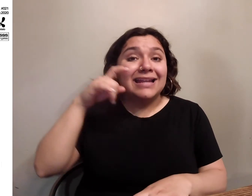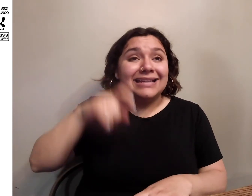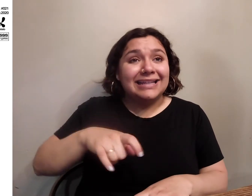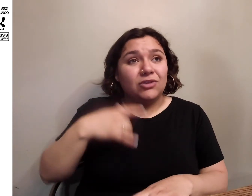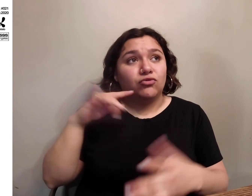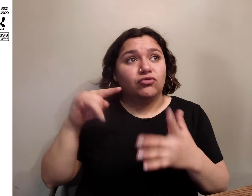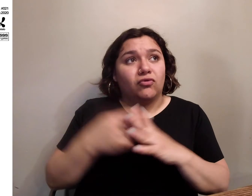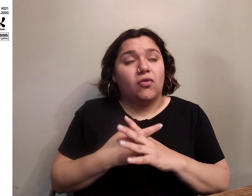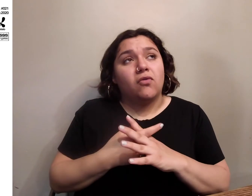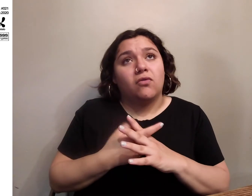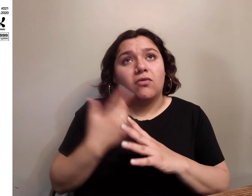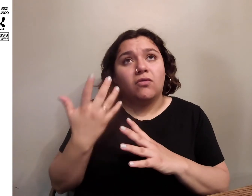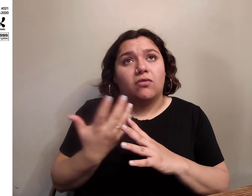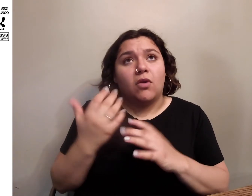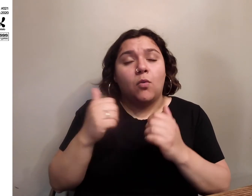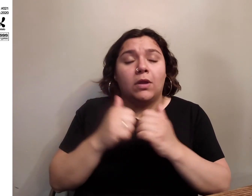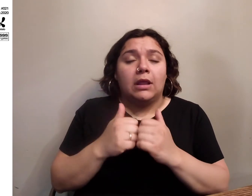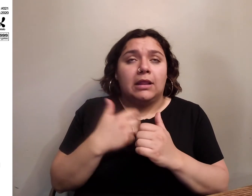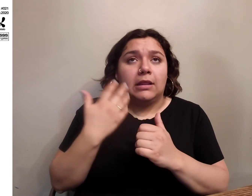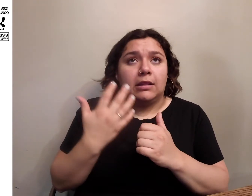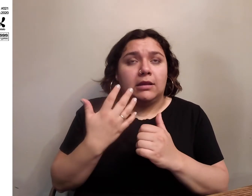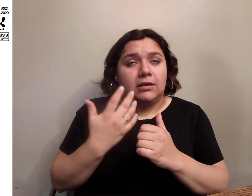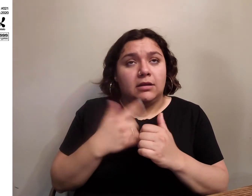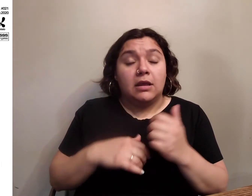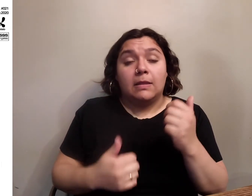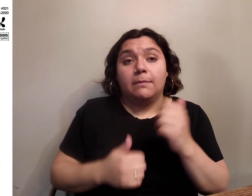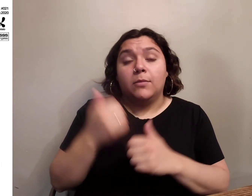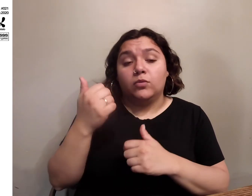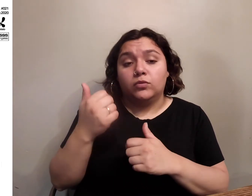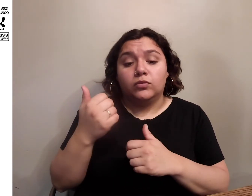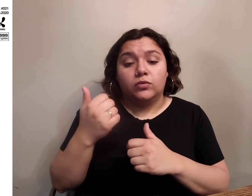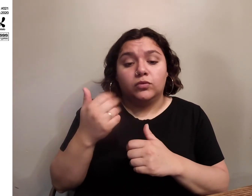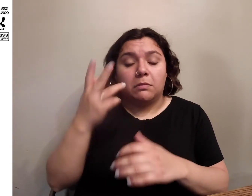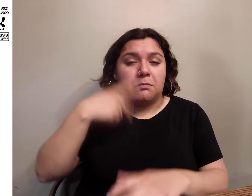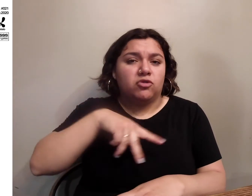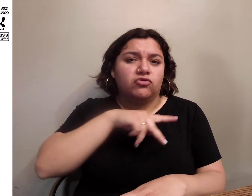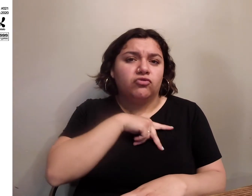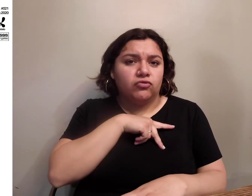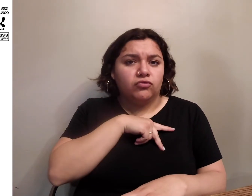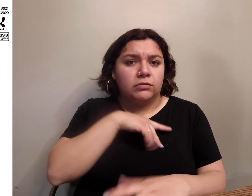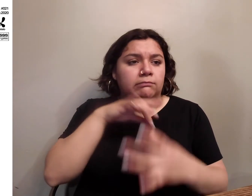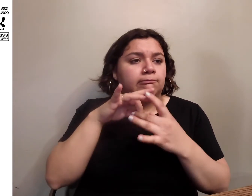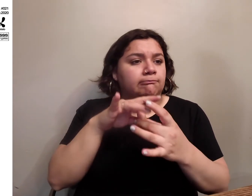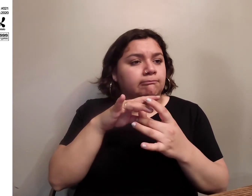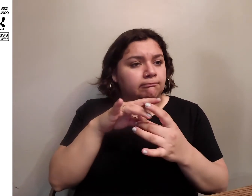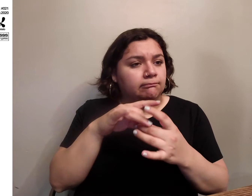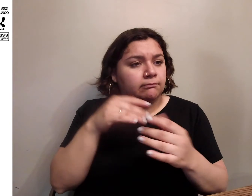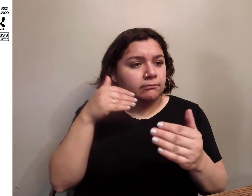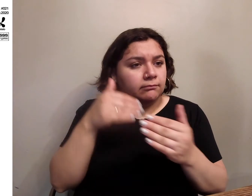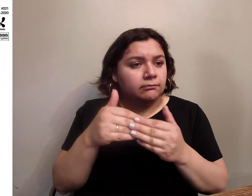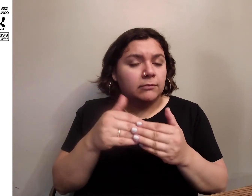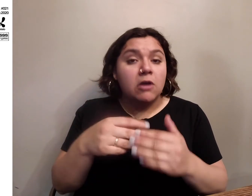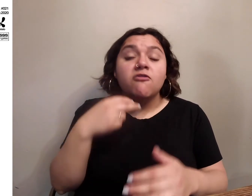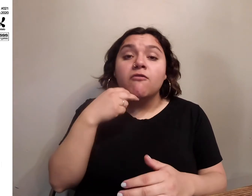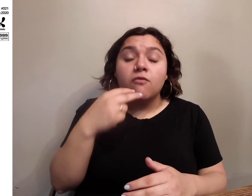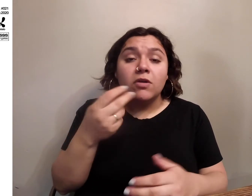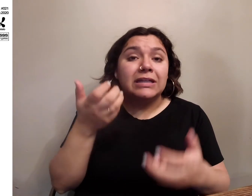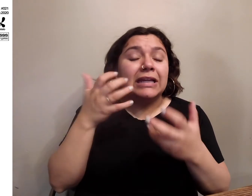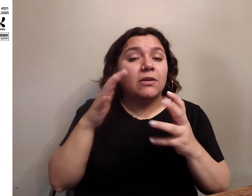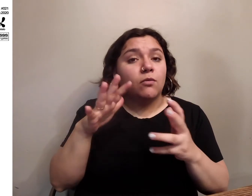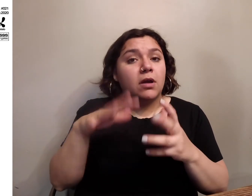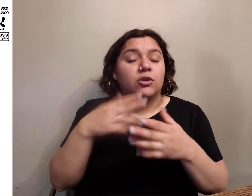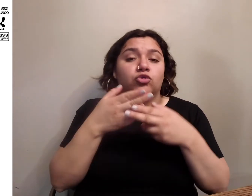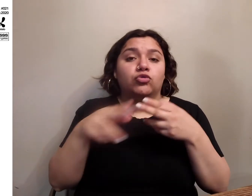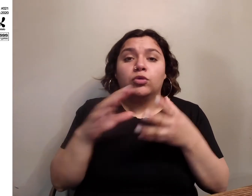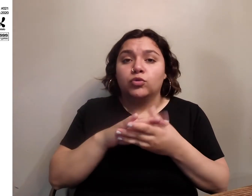start with the most personal, intimate voice. I didn't want the short